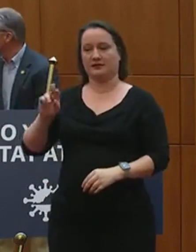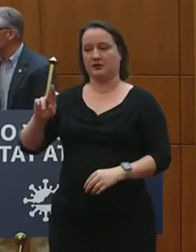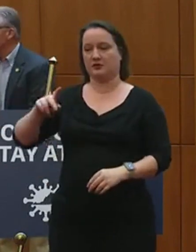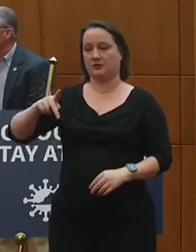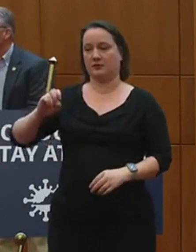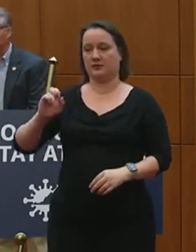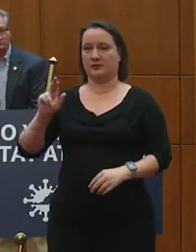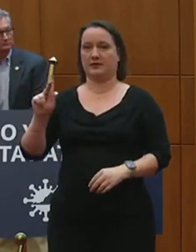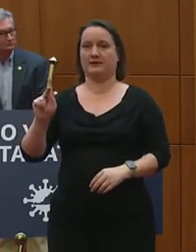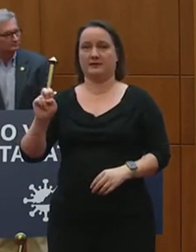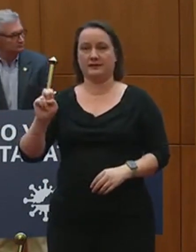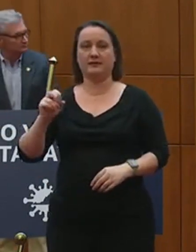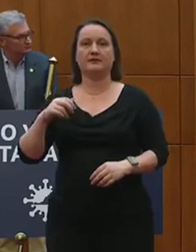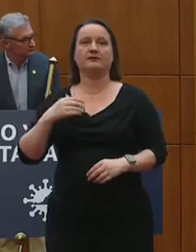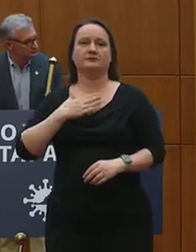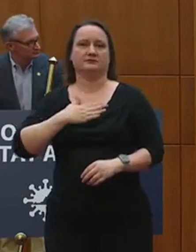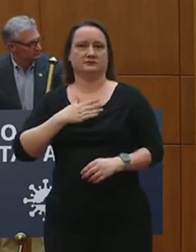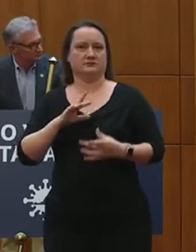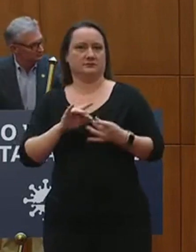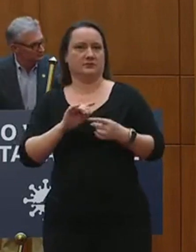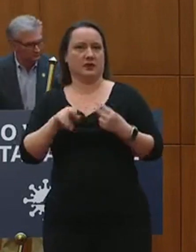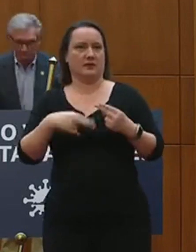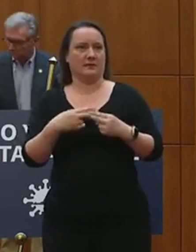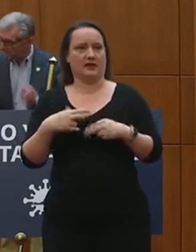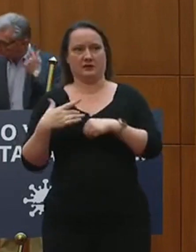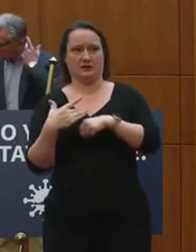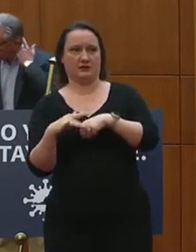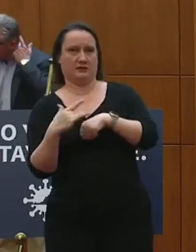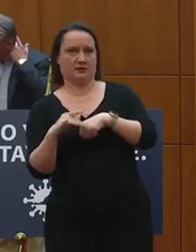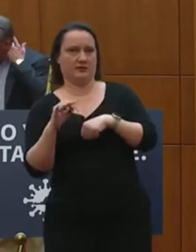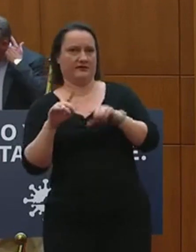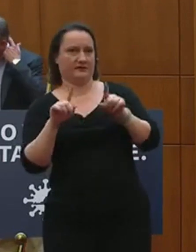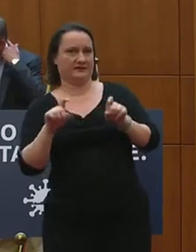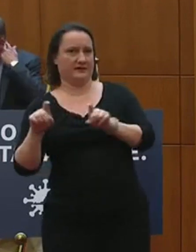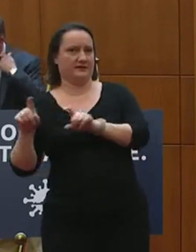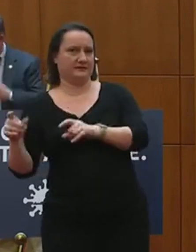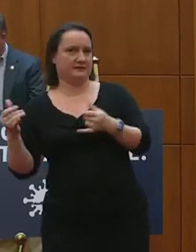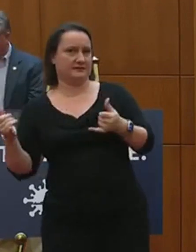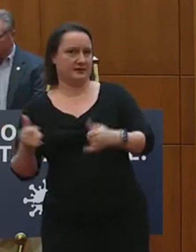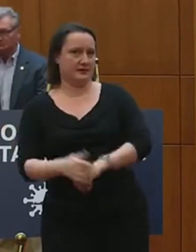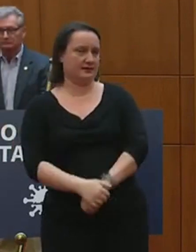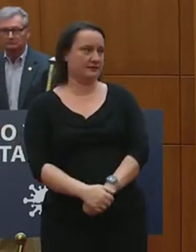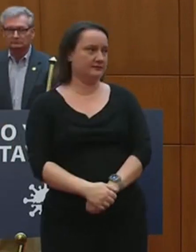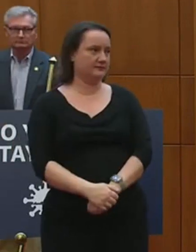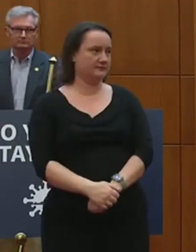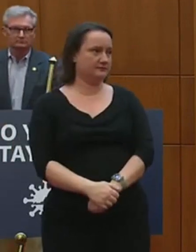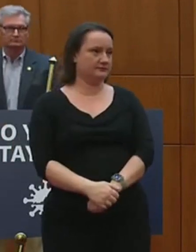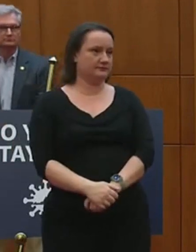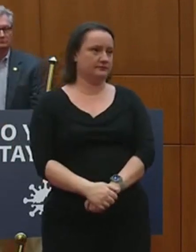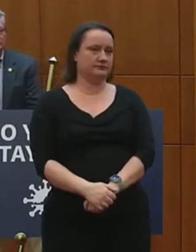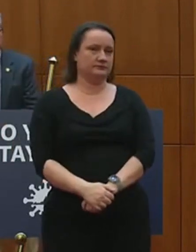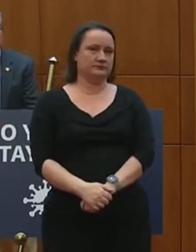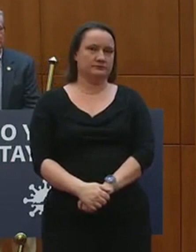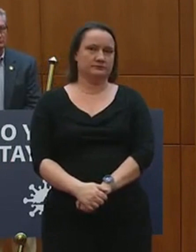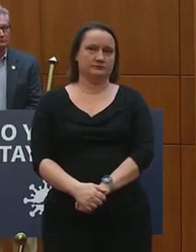actually, to comment on the availability of testing as we are today.